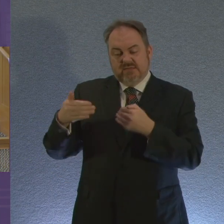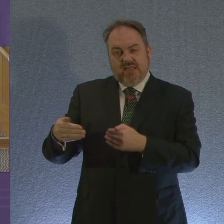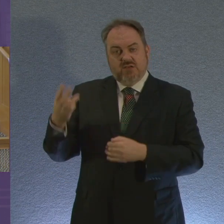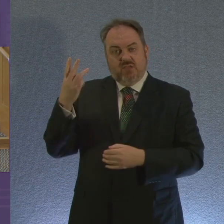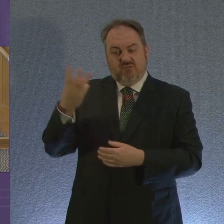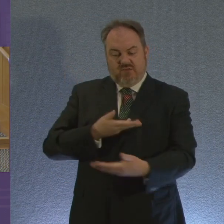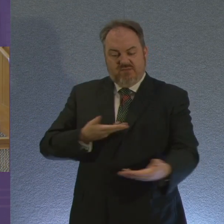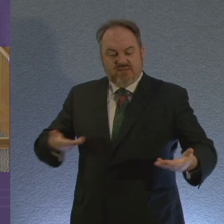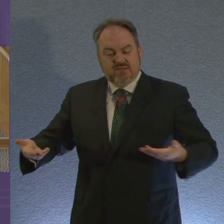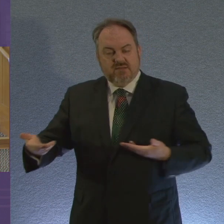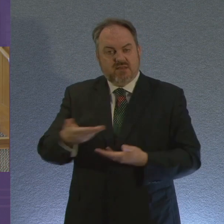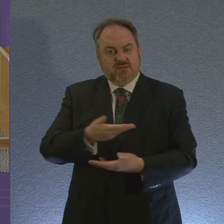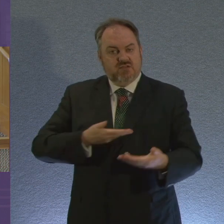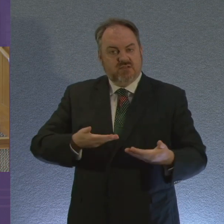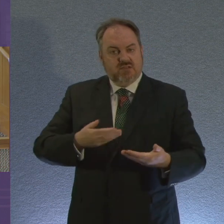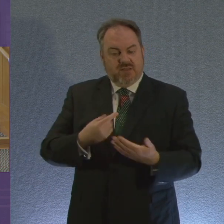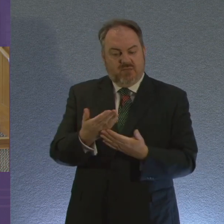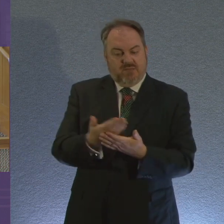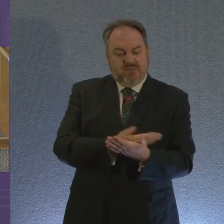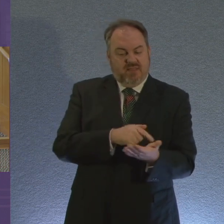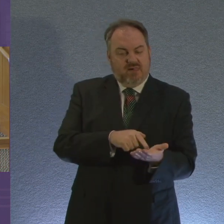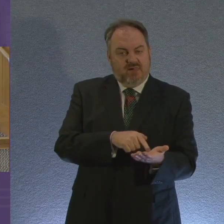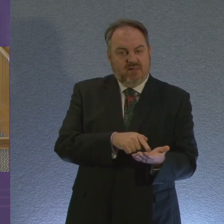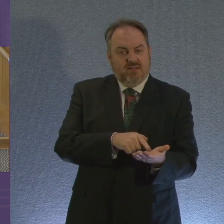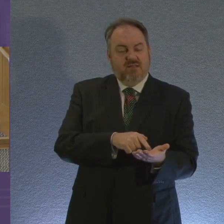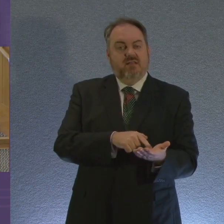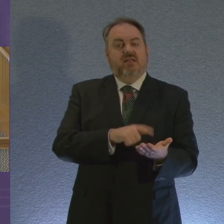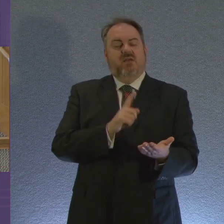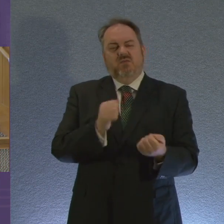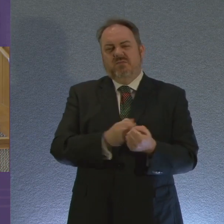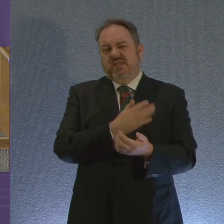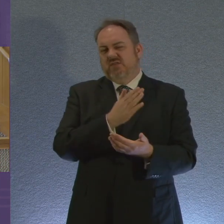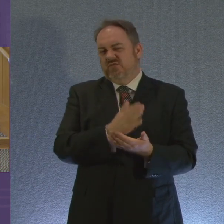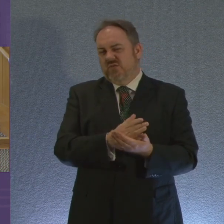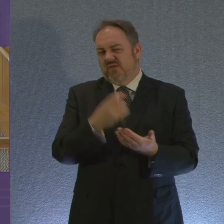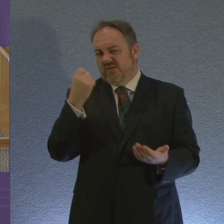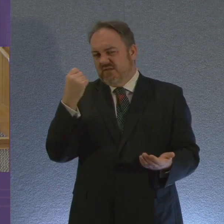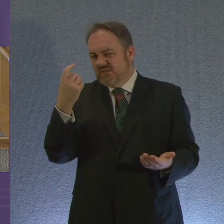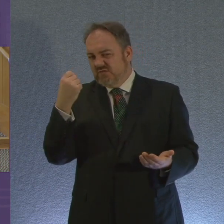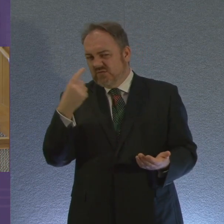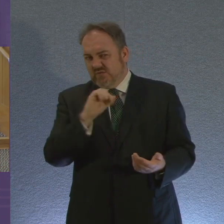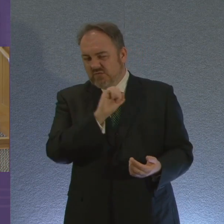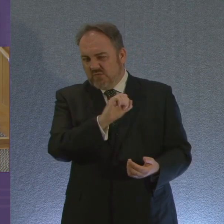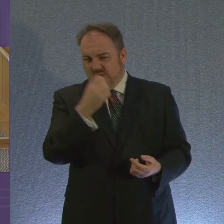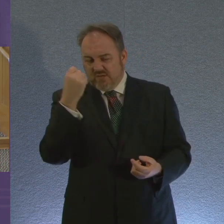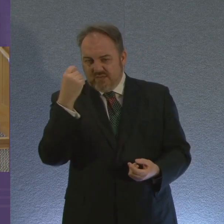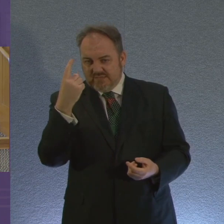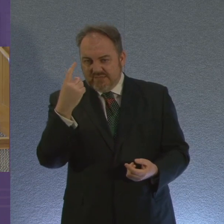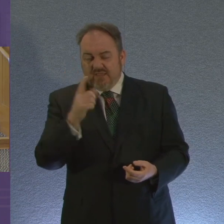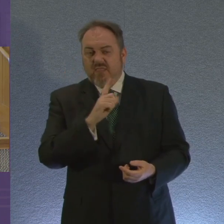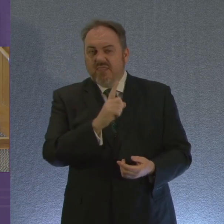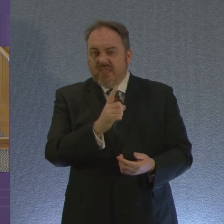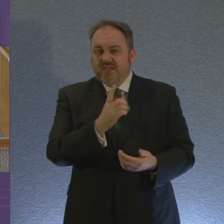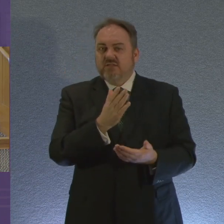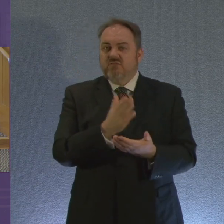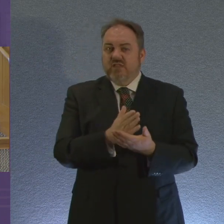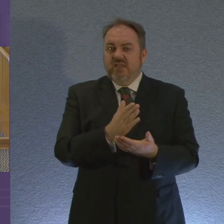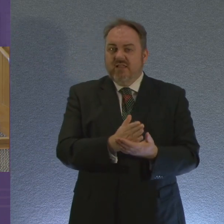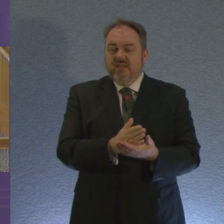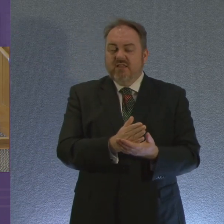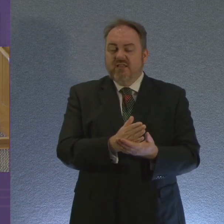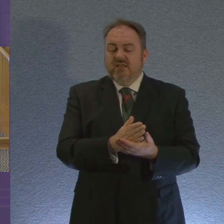bill, as I understand what Jenny Ruth had to say, and she can correct me if I'm wrong, will continue to provide that Scottish ministers may,